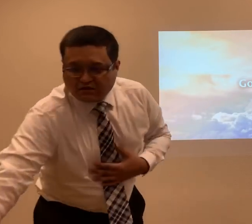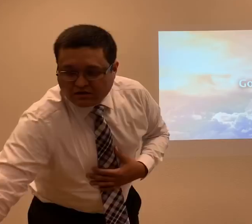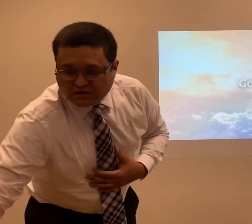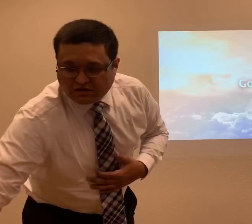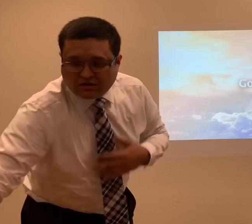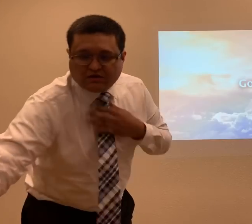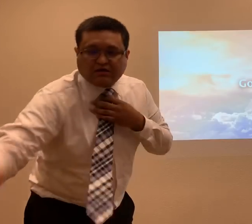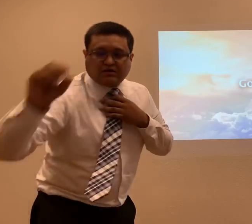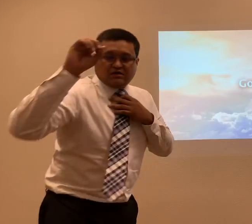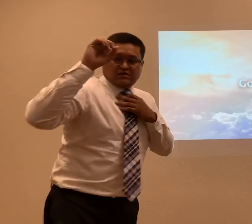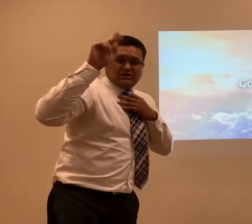it.